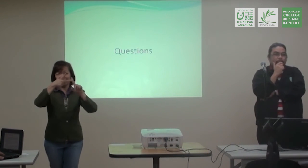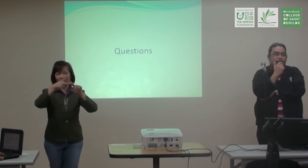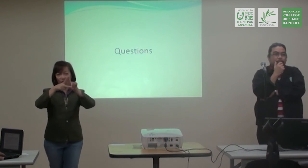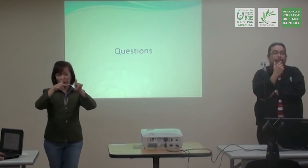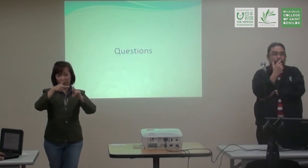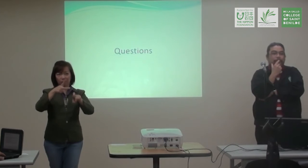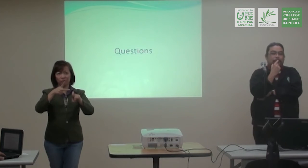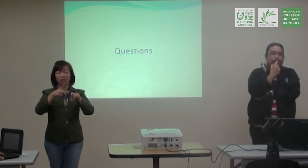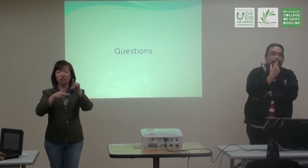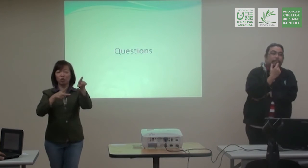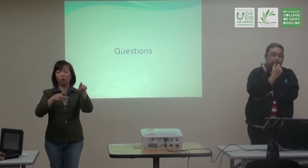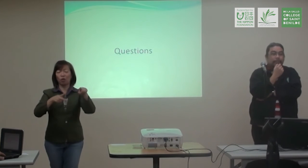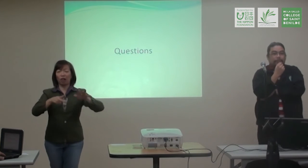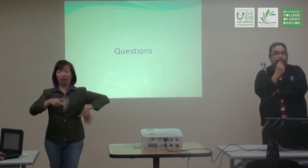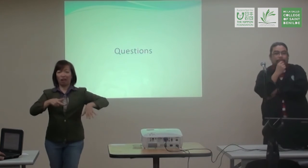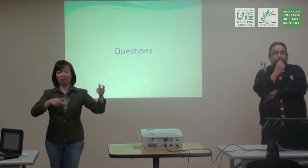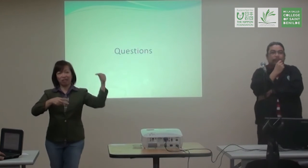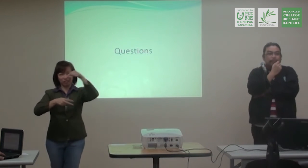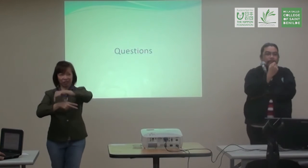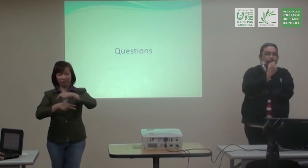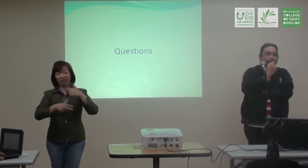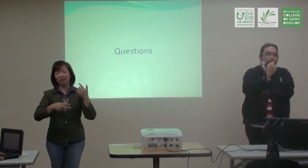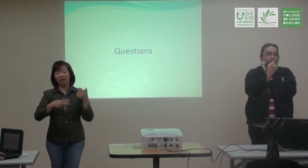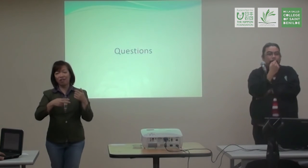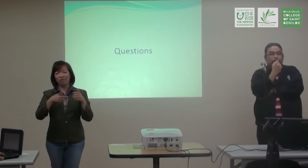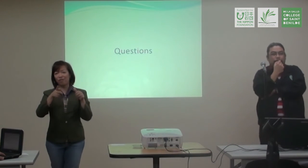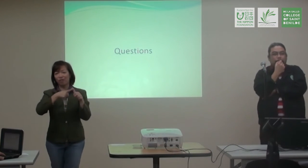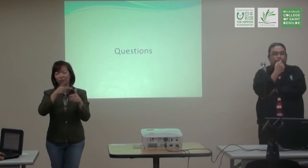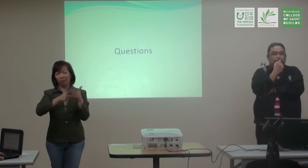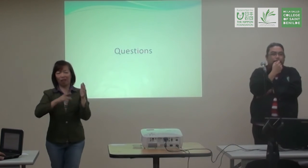came in a bit late, so I did not capture the first part.